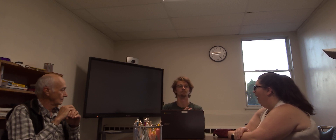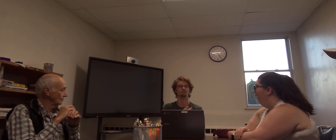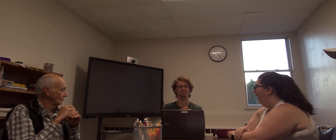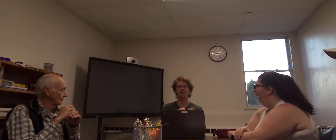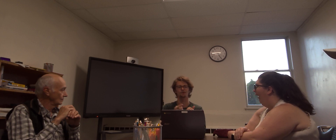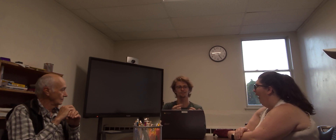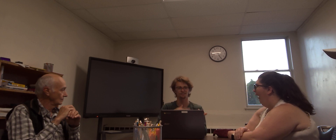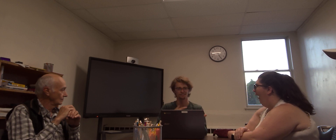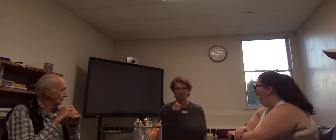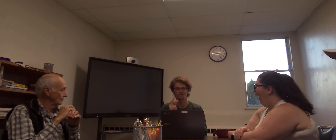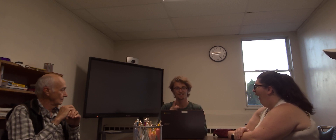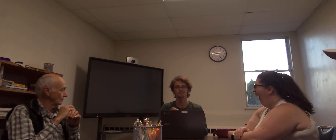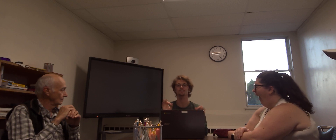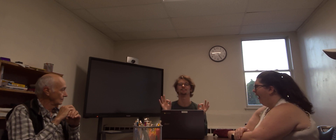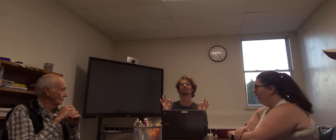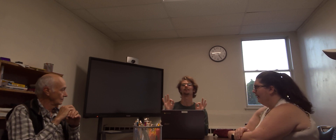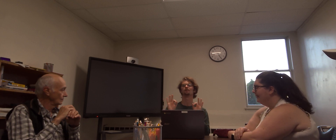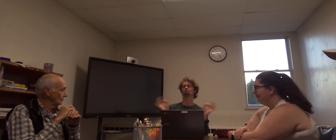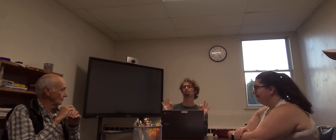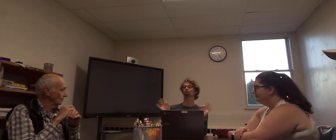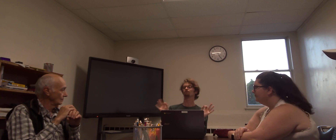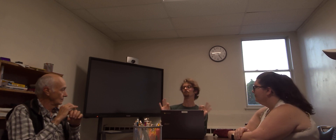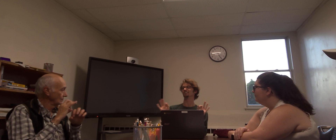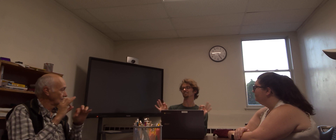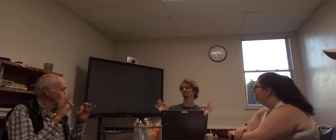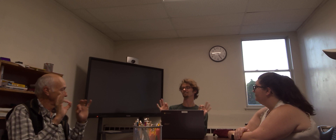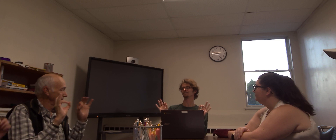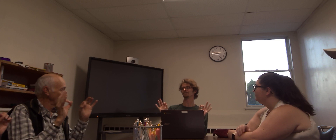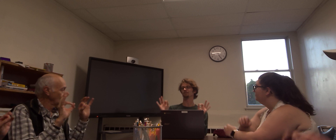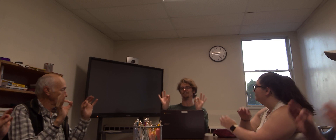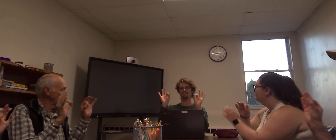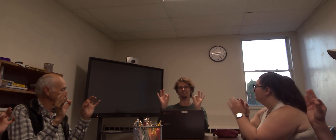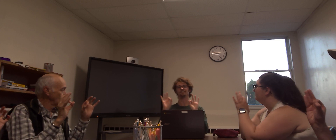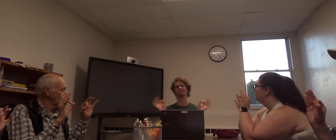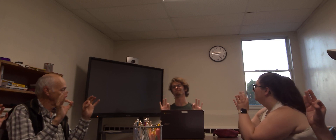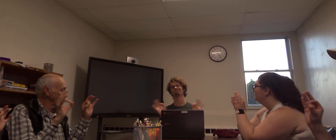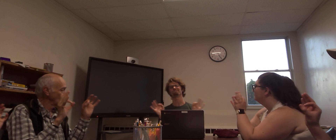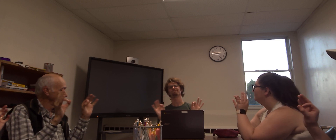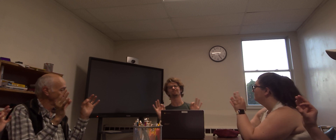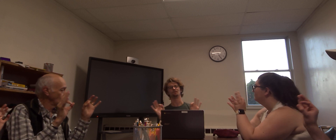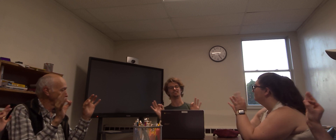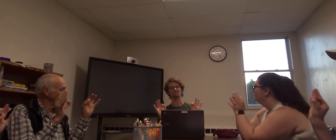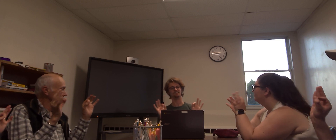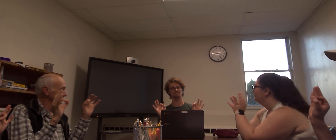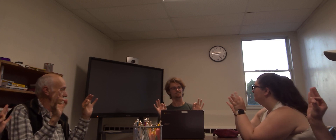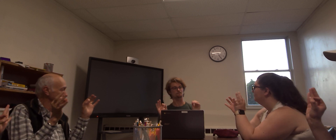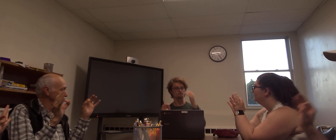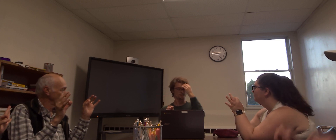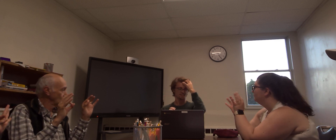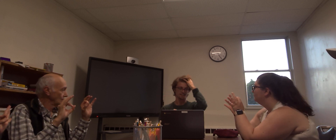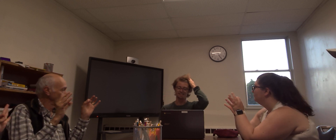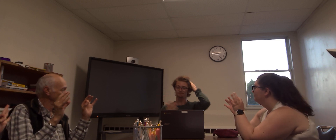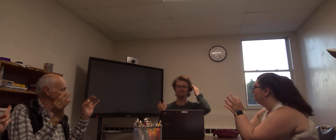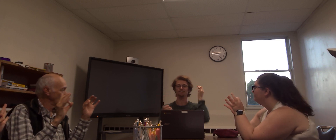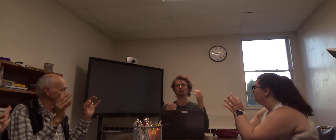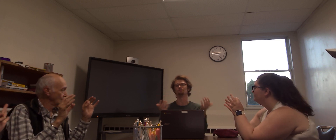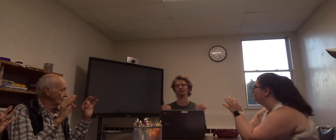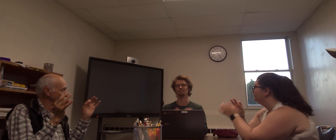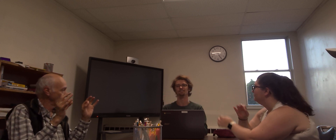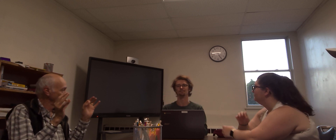like, how are you, feeling okay? You say, no big deal. With the F handshake, no big deal. It can mean that you're unbothered if someone